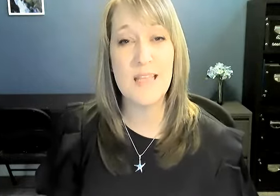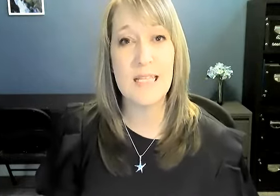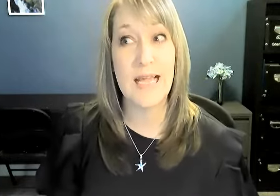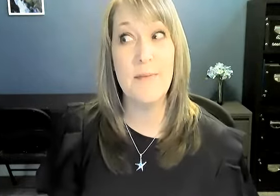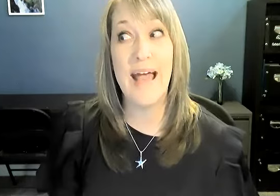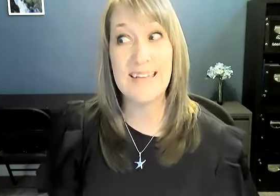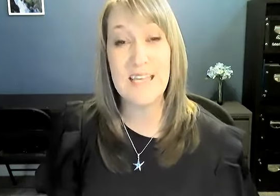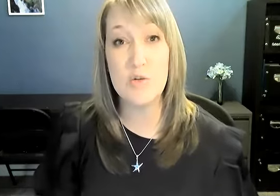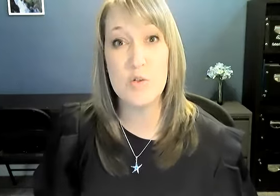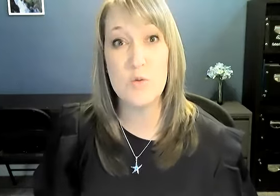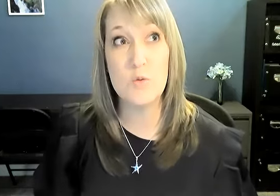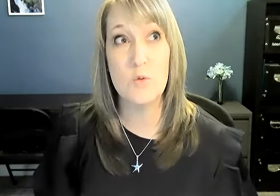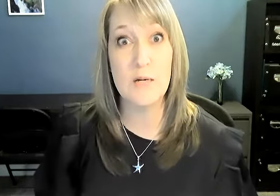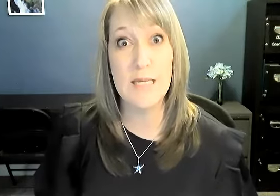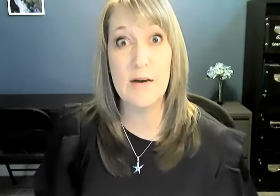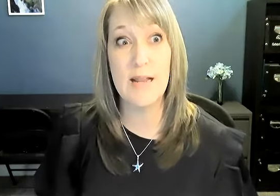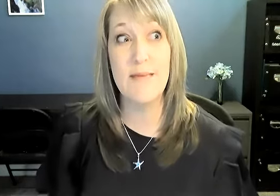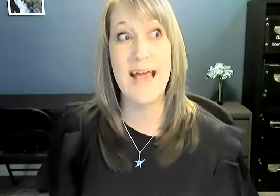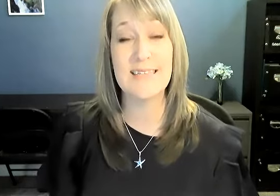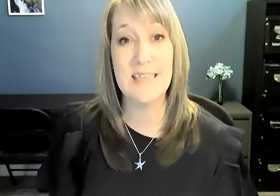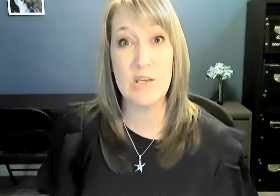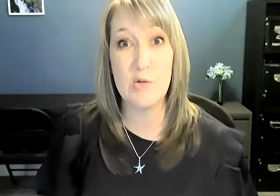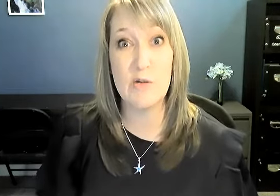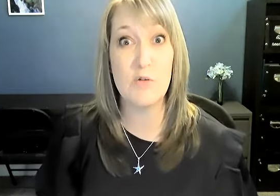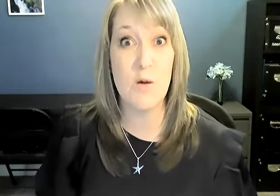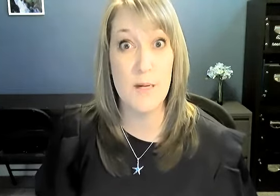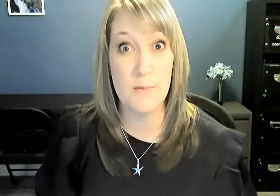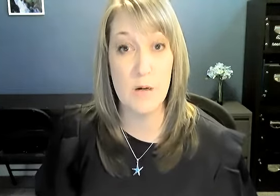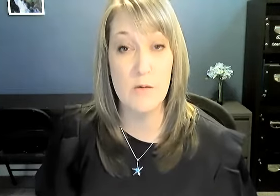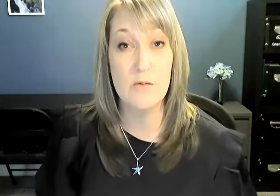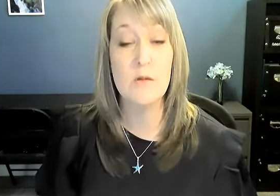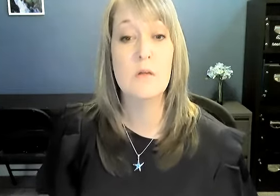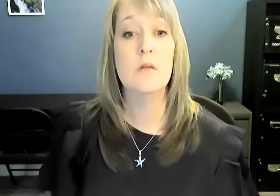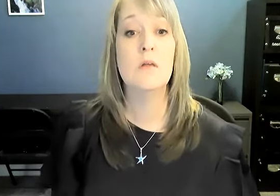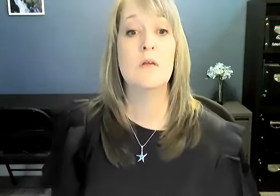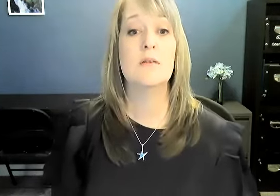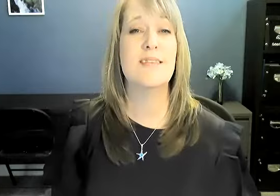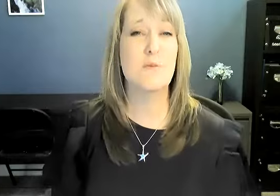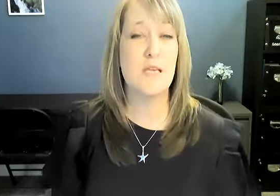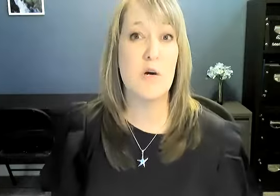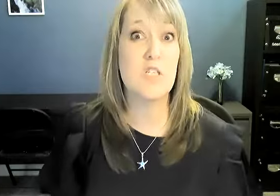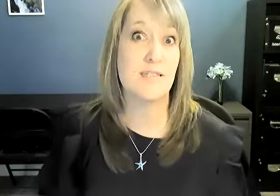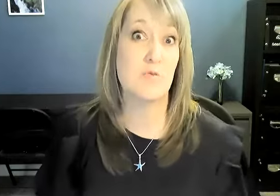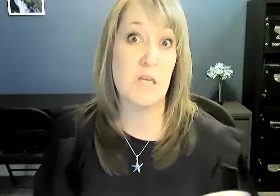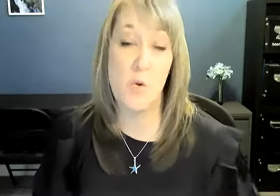like I'm asking you to help me out, I'm asking you if you'll call me tomorrow. It's not really a question, it's a